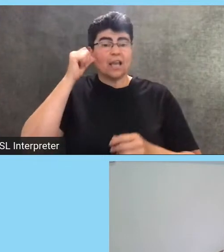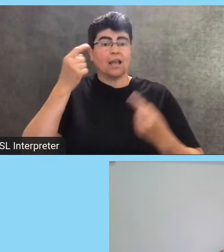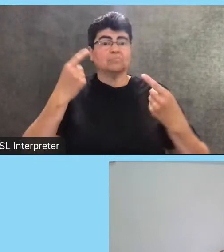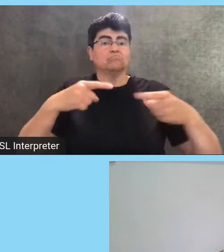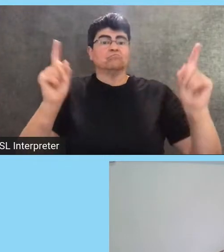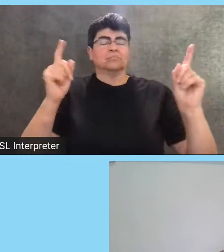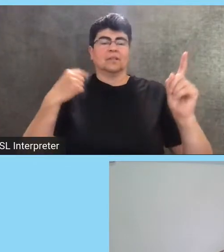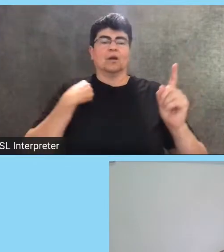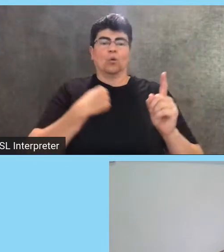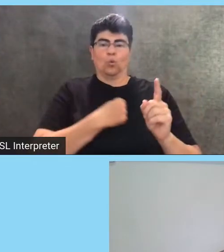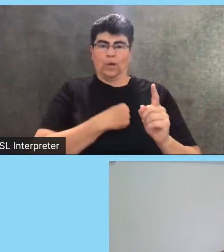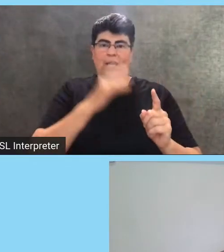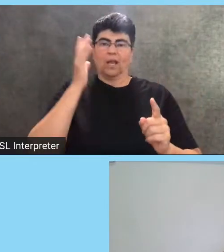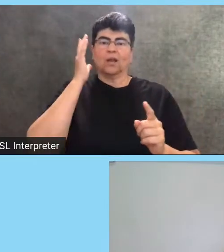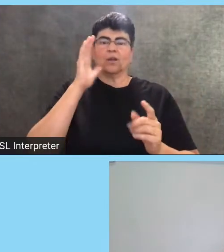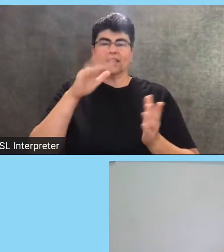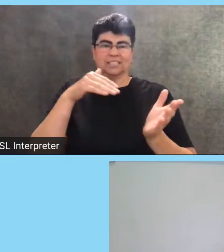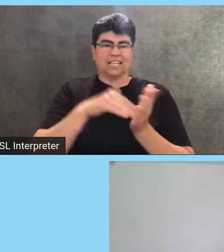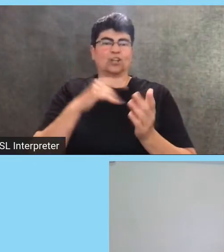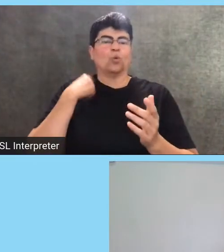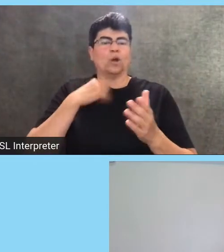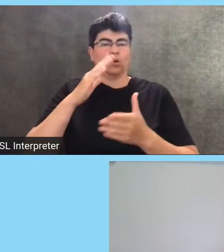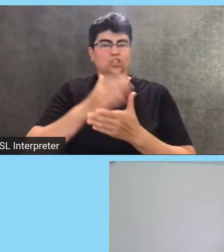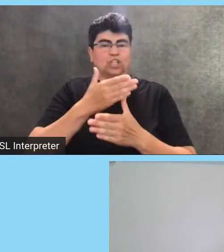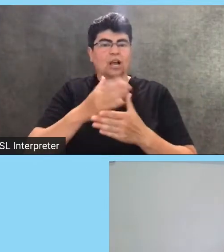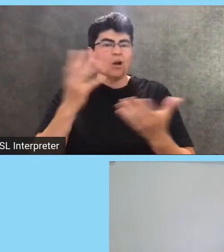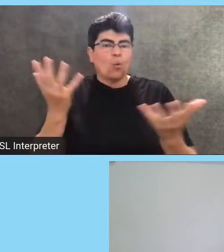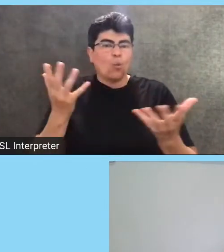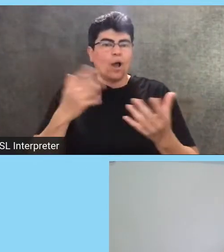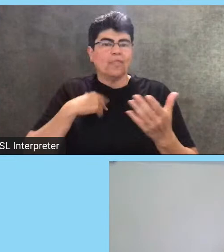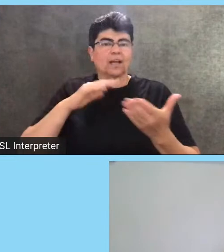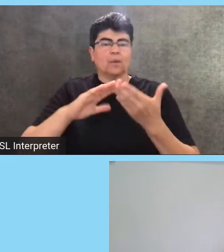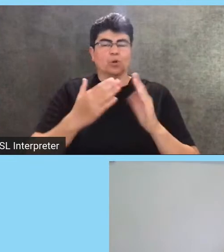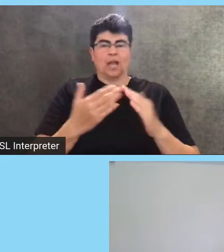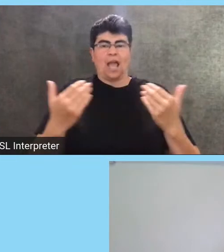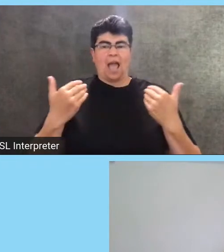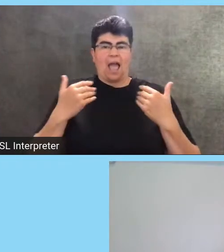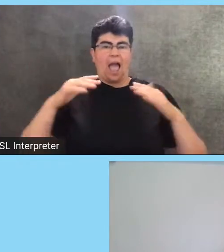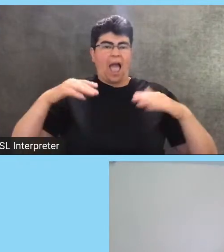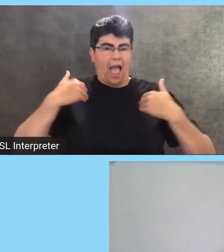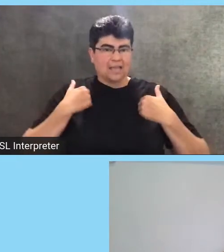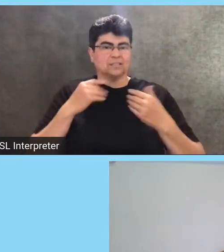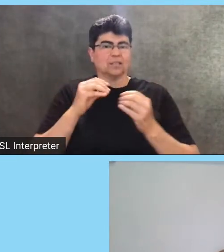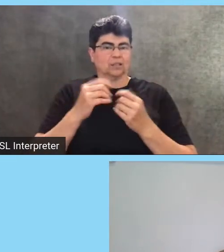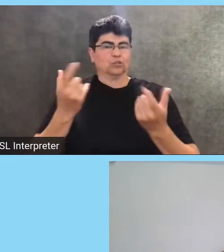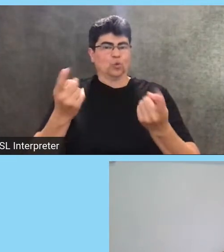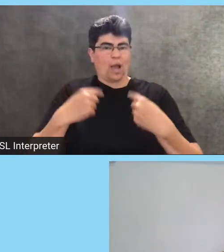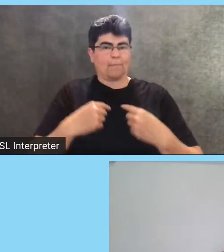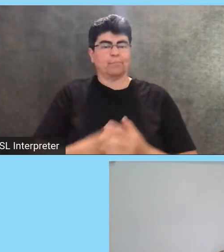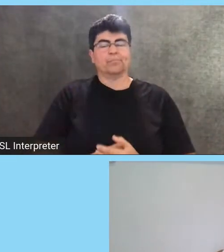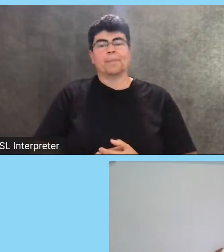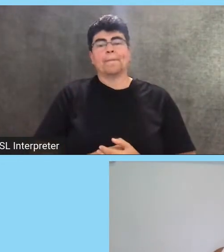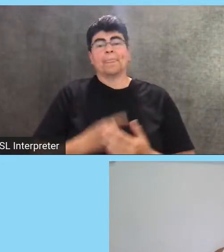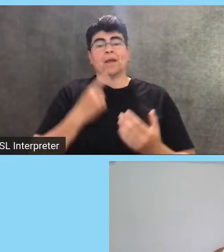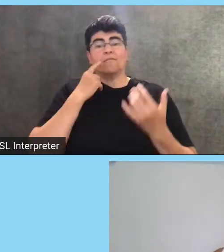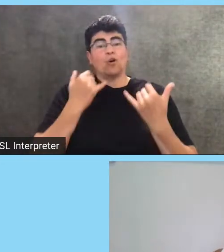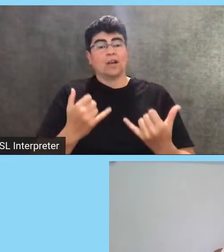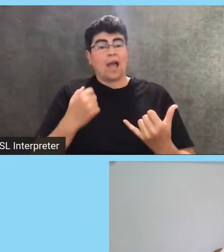will share out what the community has to come. In the meantime,